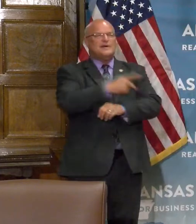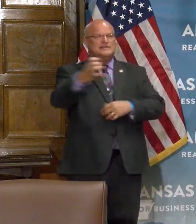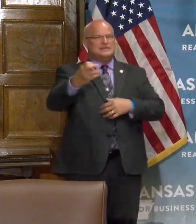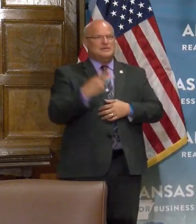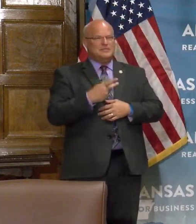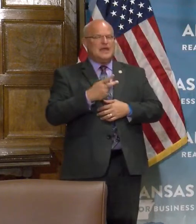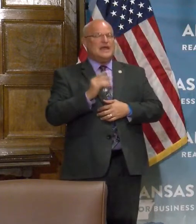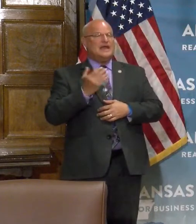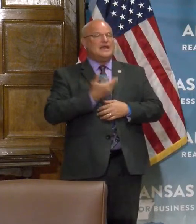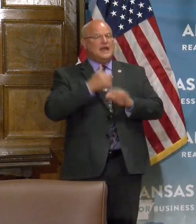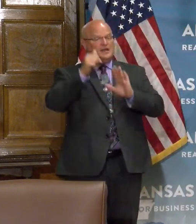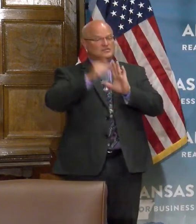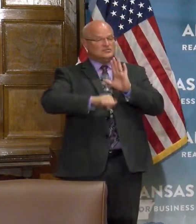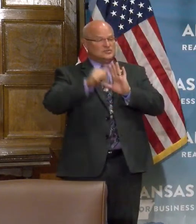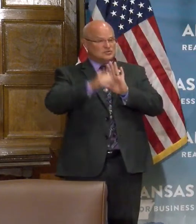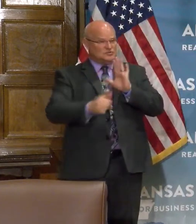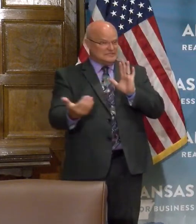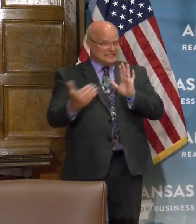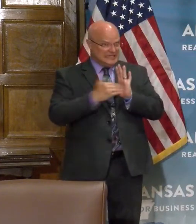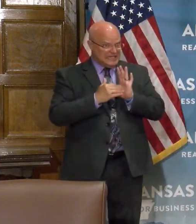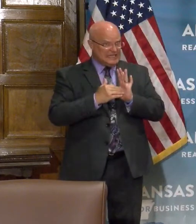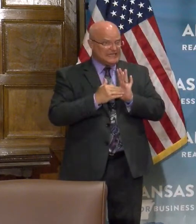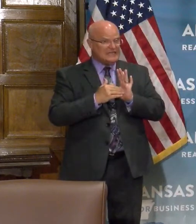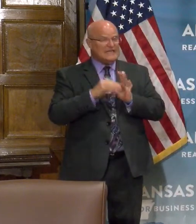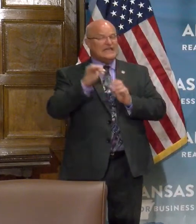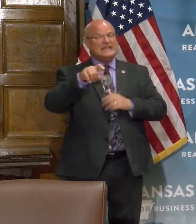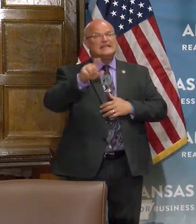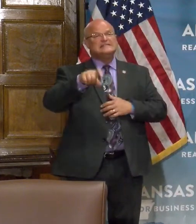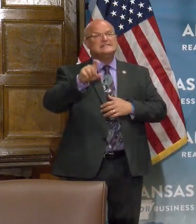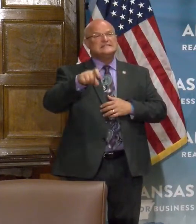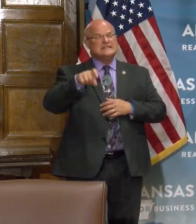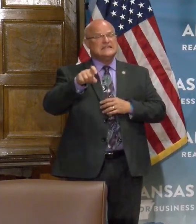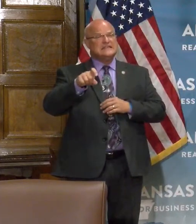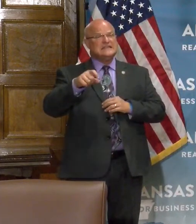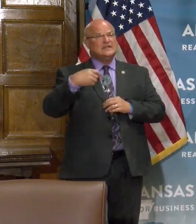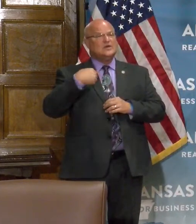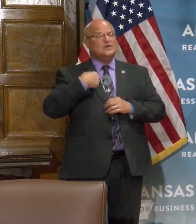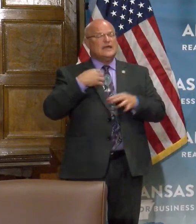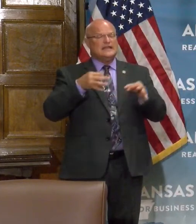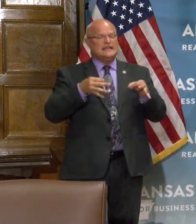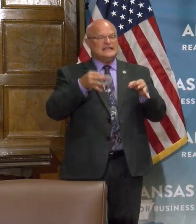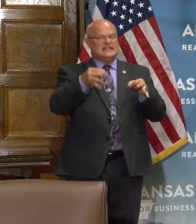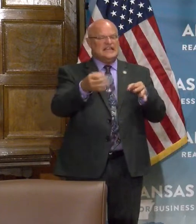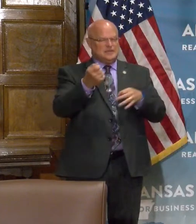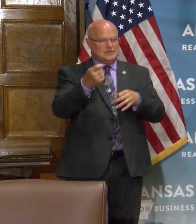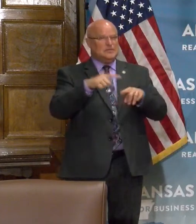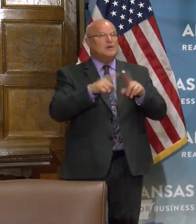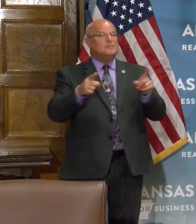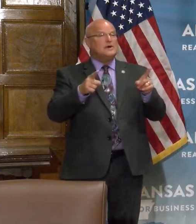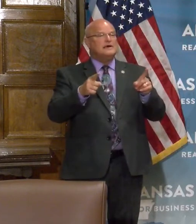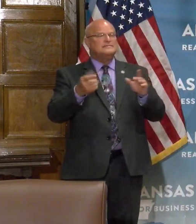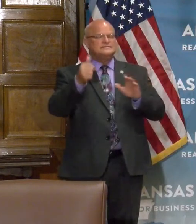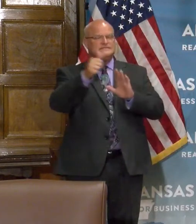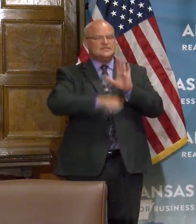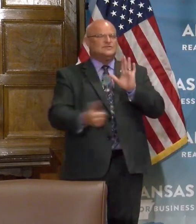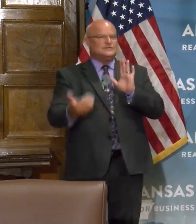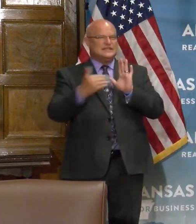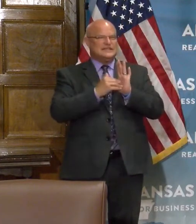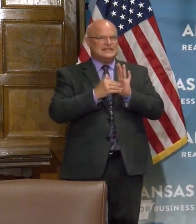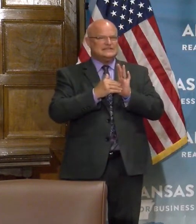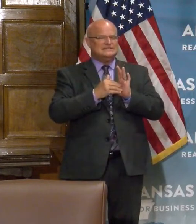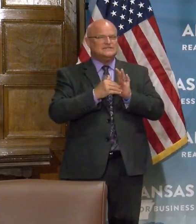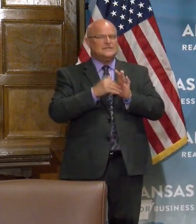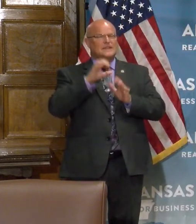do our elective surgical cases again. And those are needed procedures. We just had to delay them. So we're doing those again. Critical